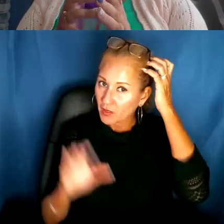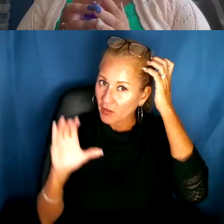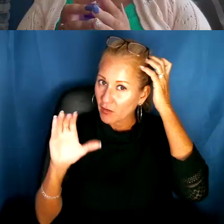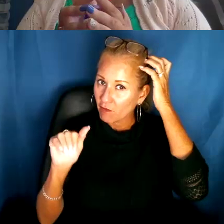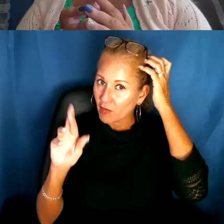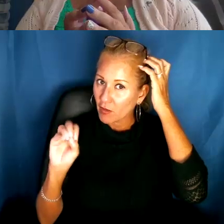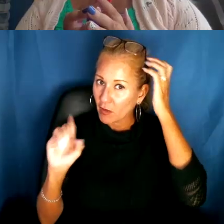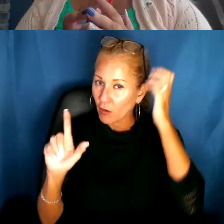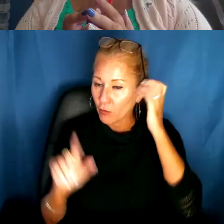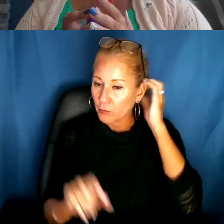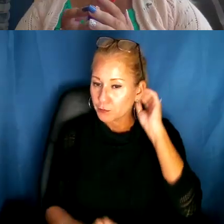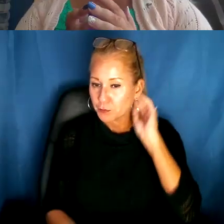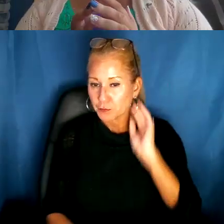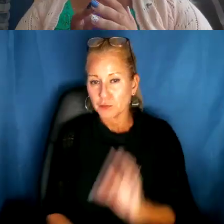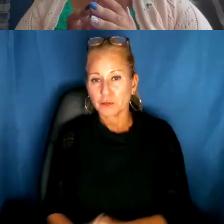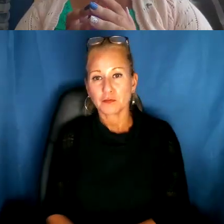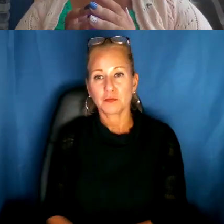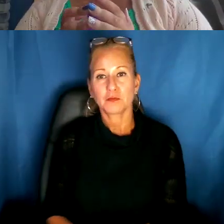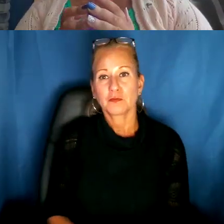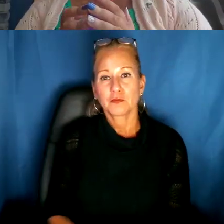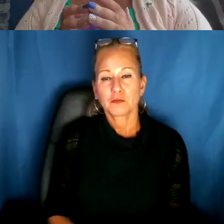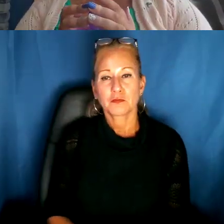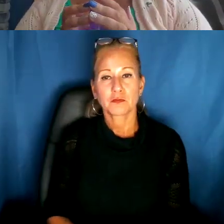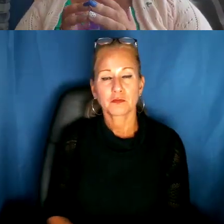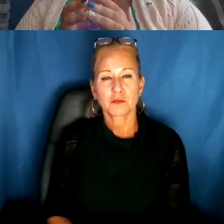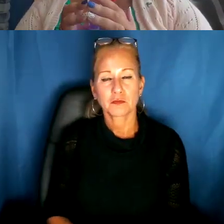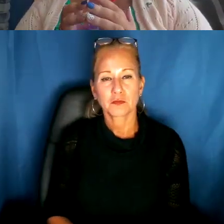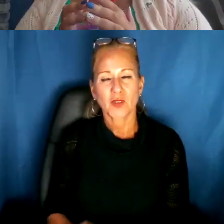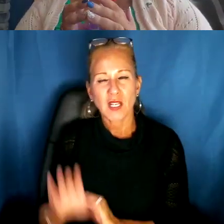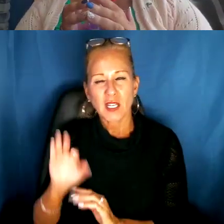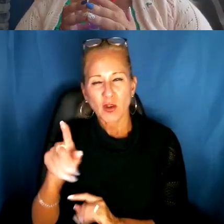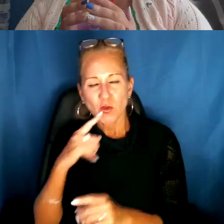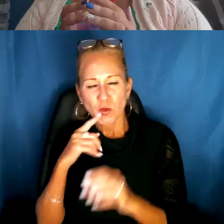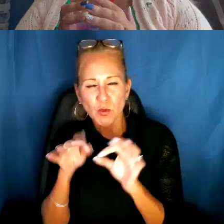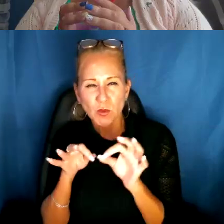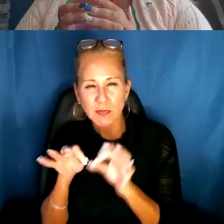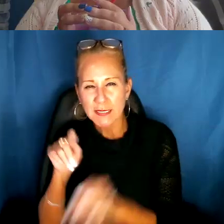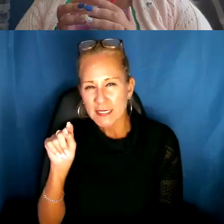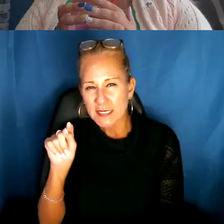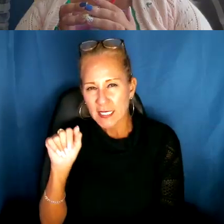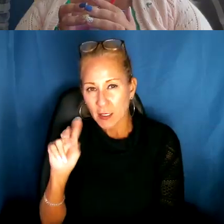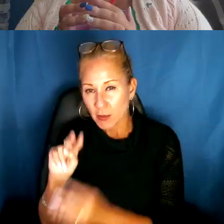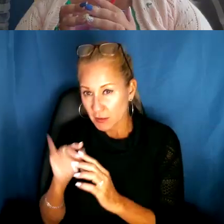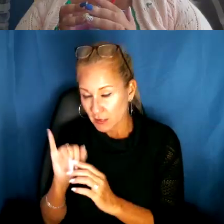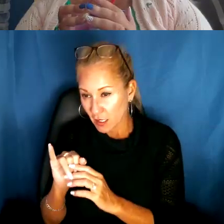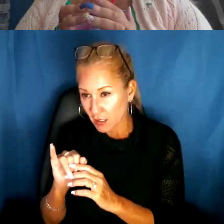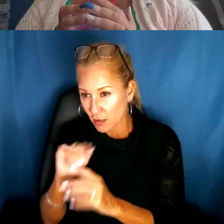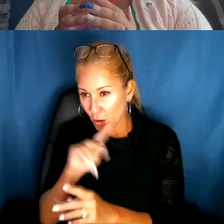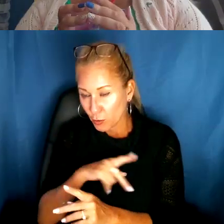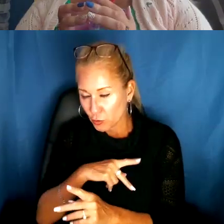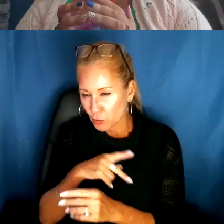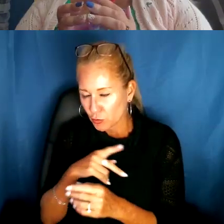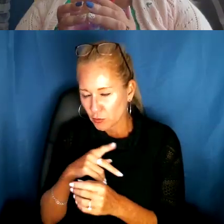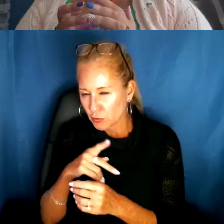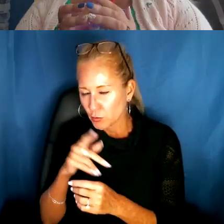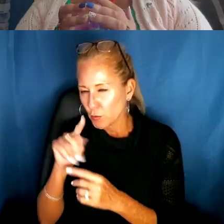Carol. And Carol, I just want to have you clarify, when you say PA, are you saying personal assistant services? I just